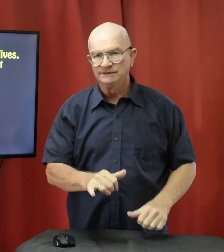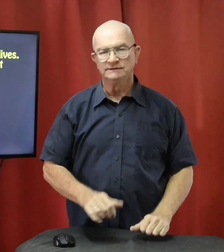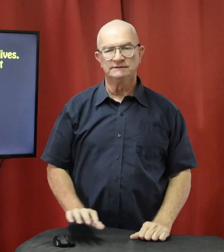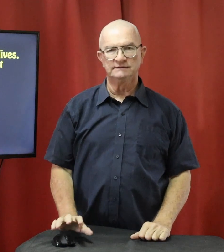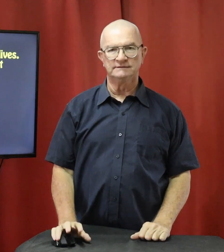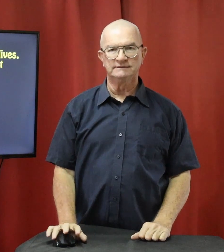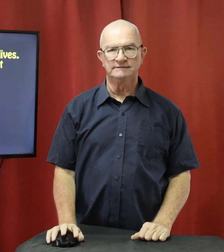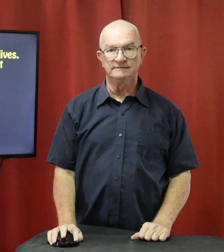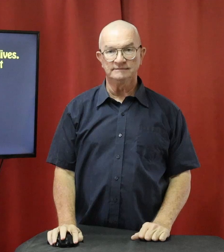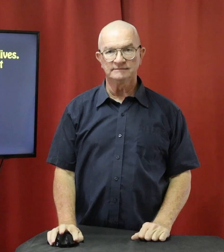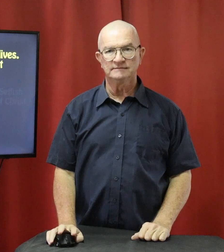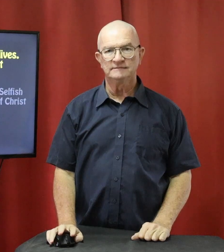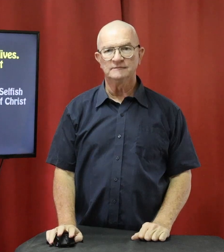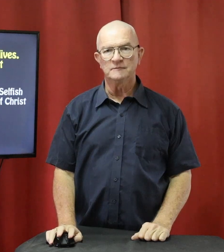heart.